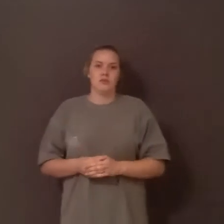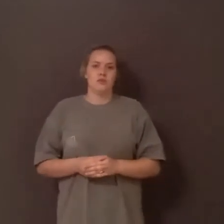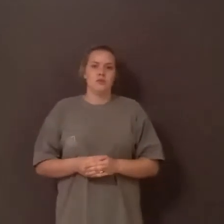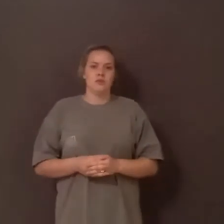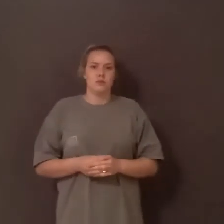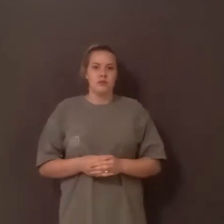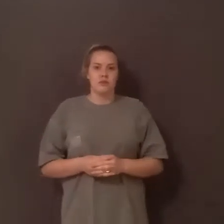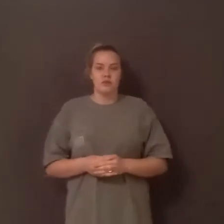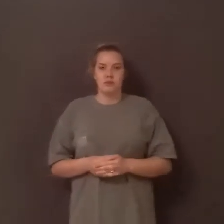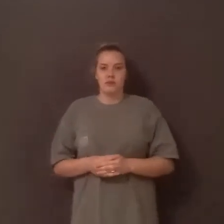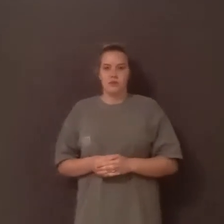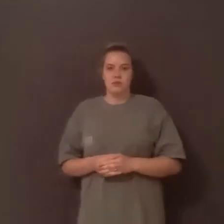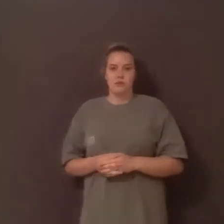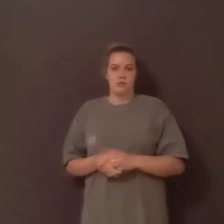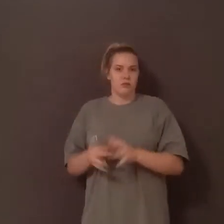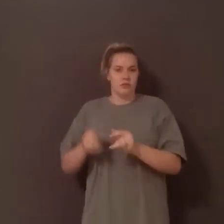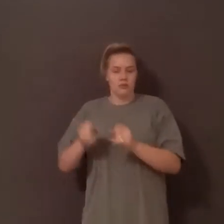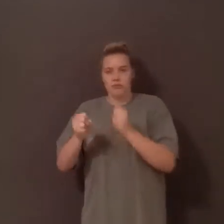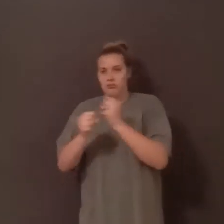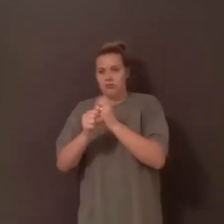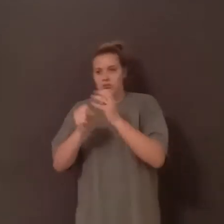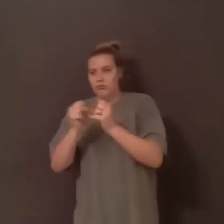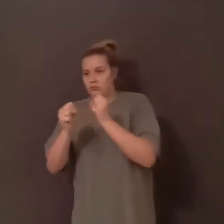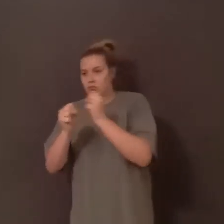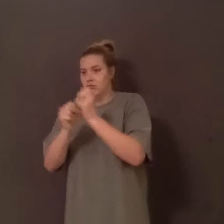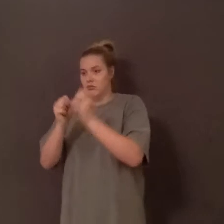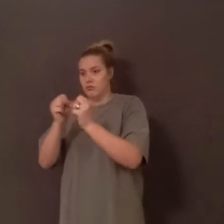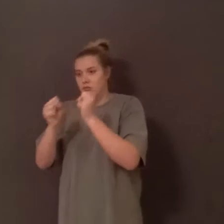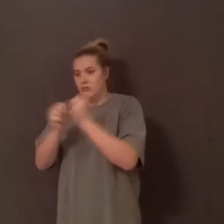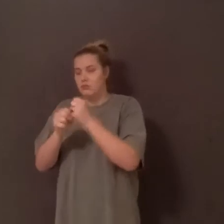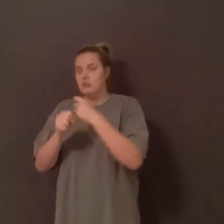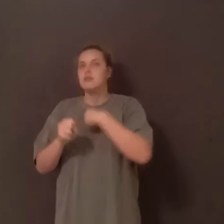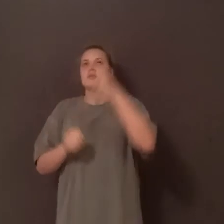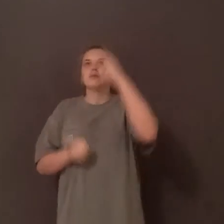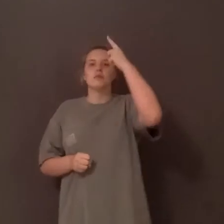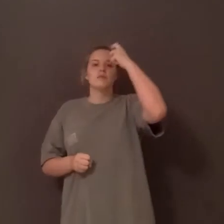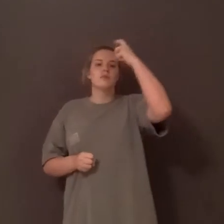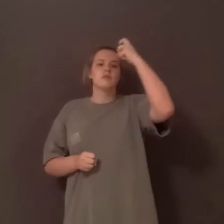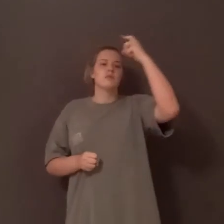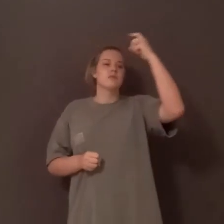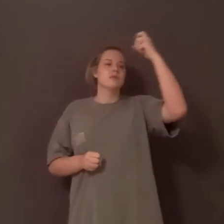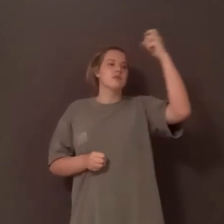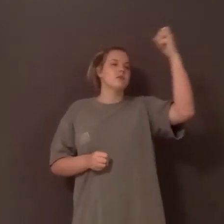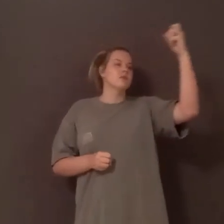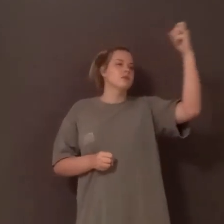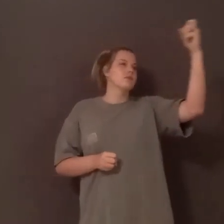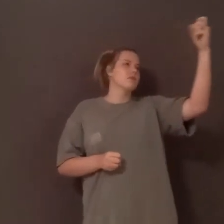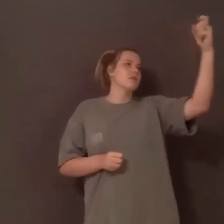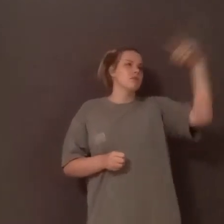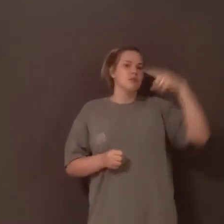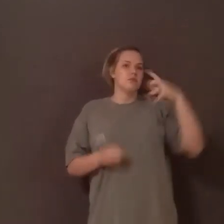For years, my dream was that I might be the first journalist to see another, more positive side of the